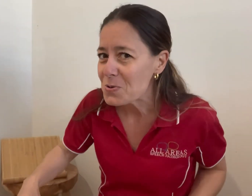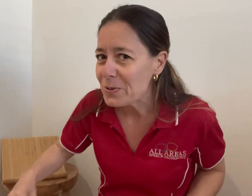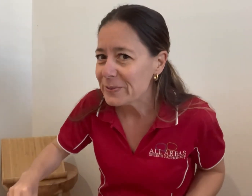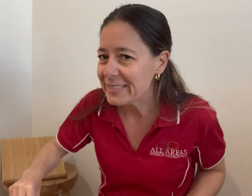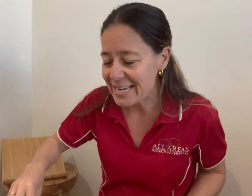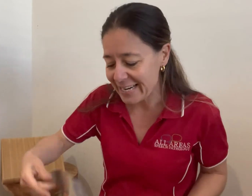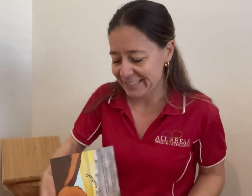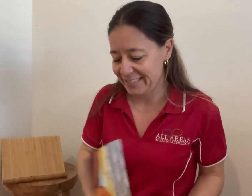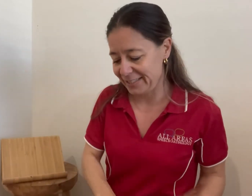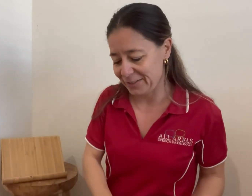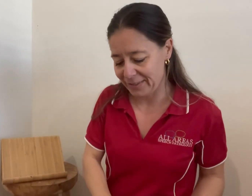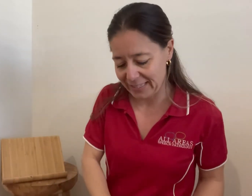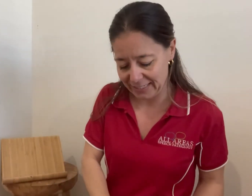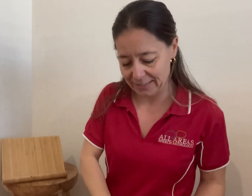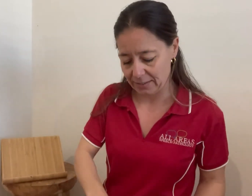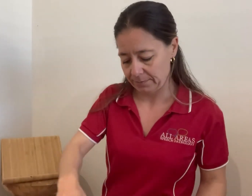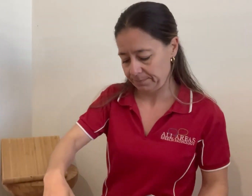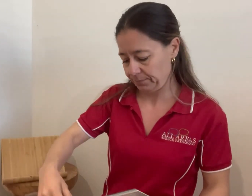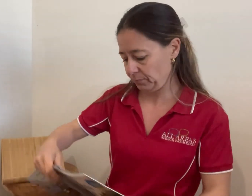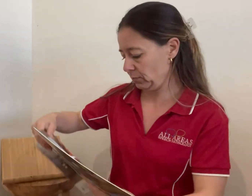Who's next, do you think?